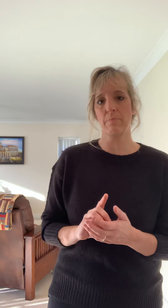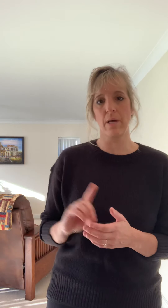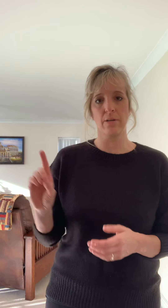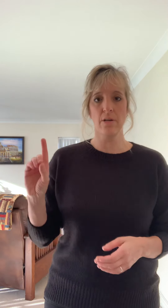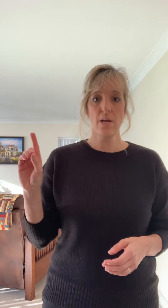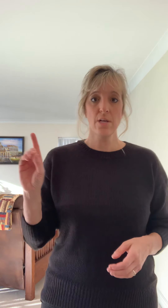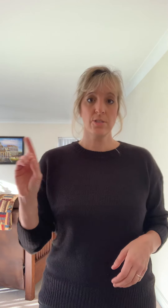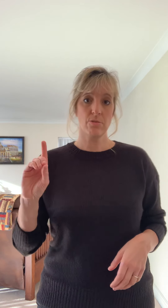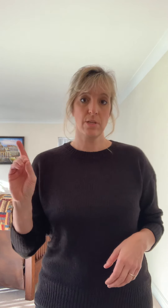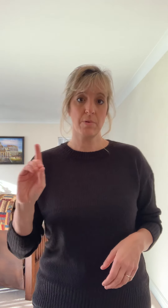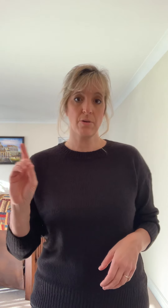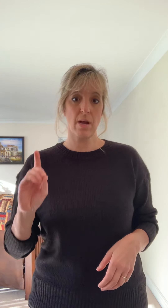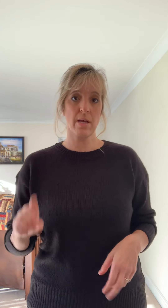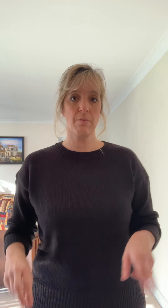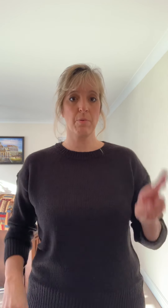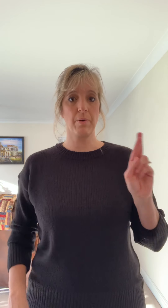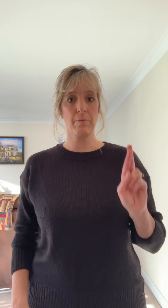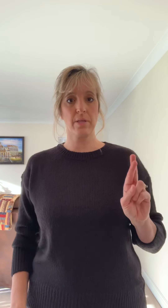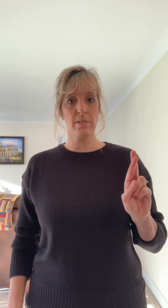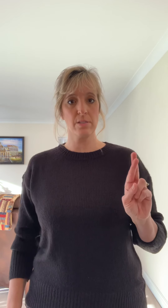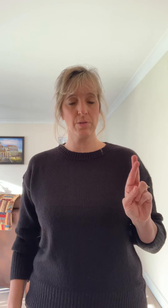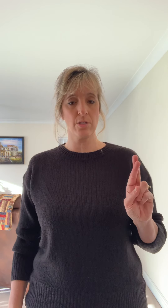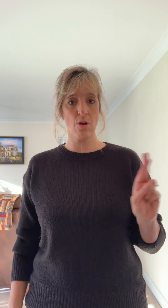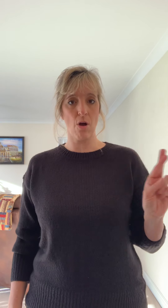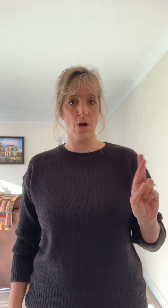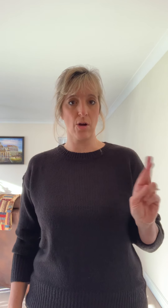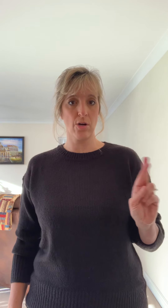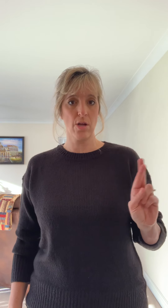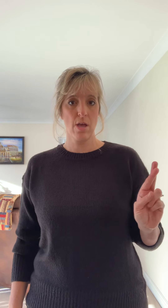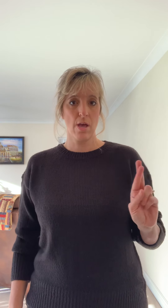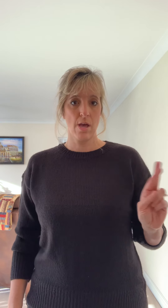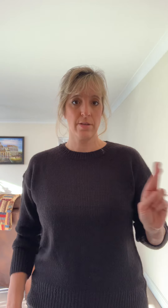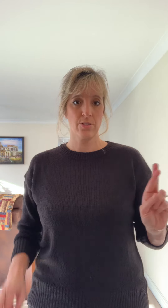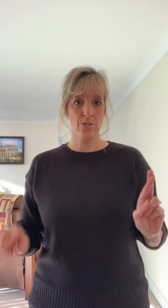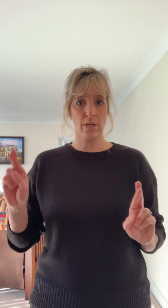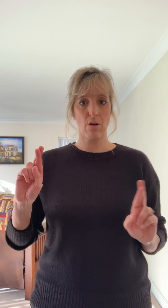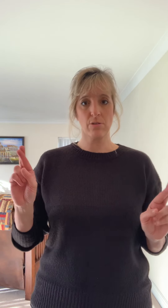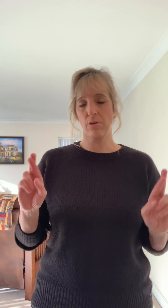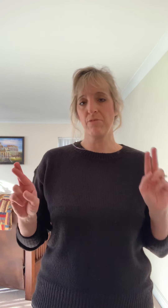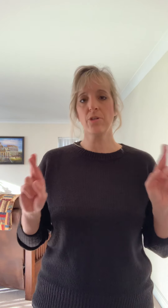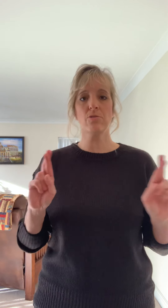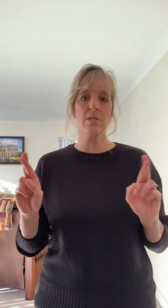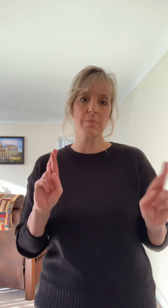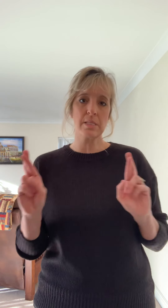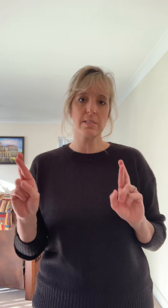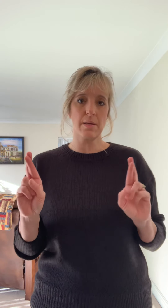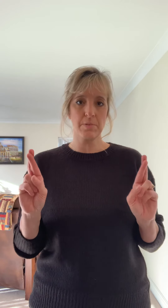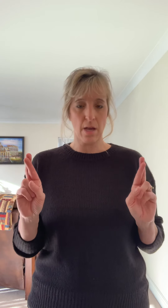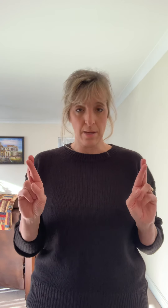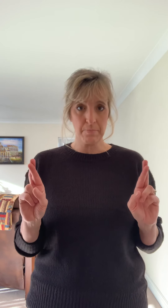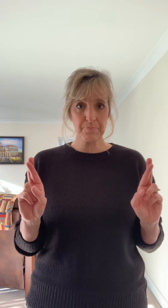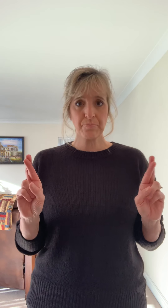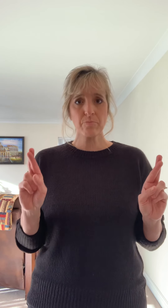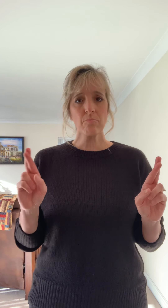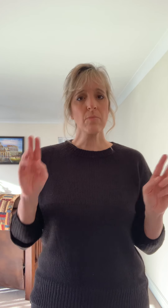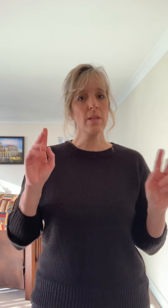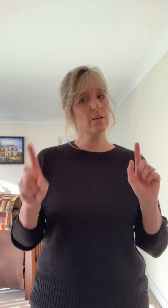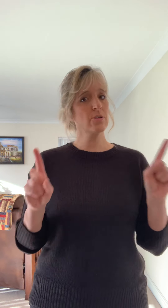matter. So Democrat, and Republican is with an R, and you shake it also. If you're using them at the same time, then you're going to have